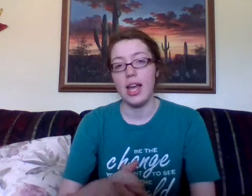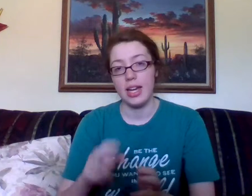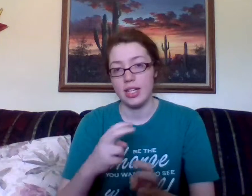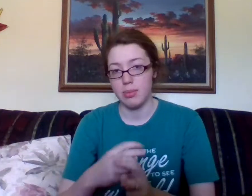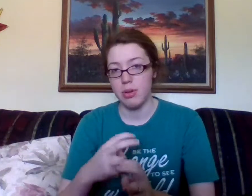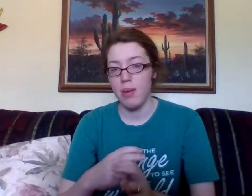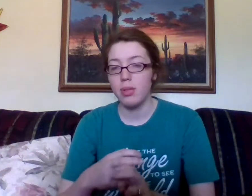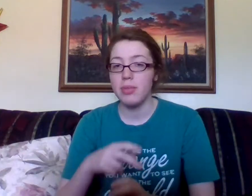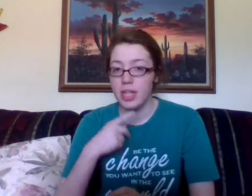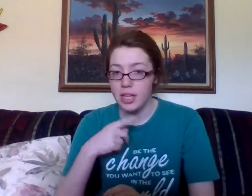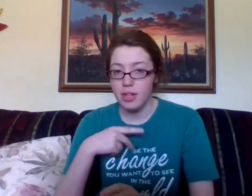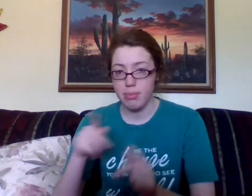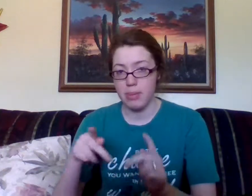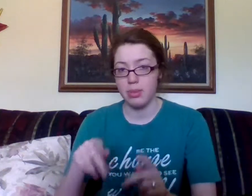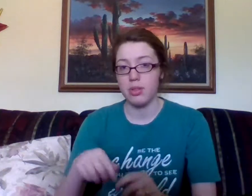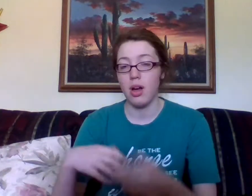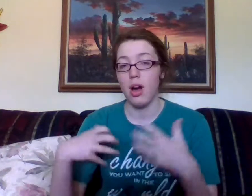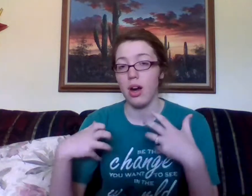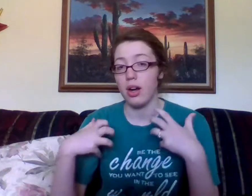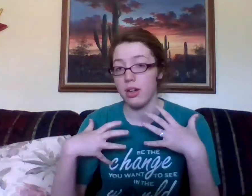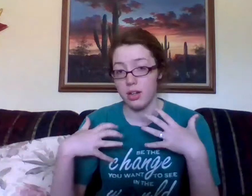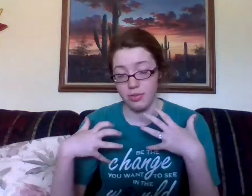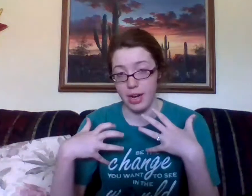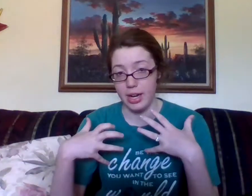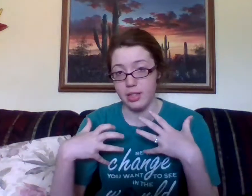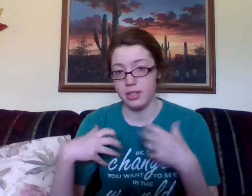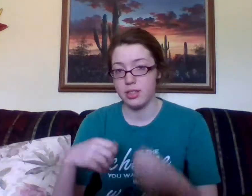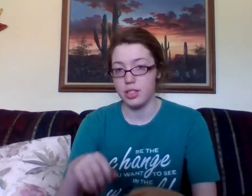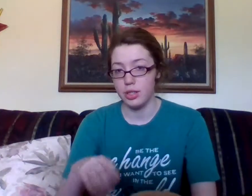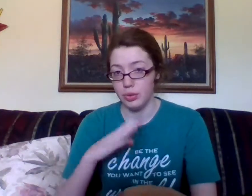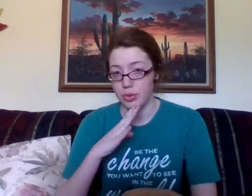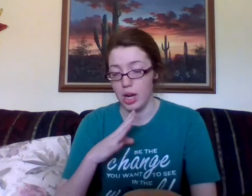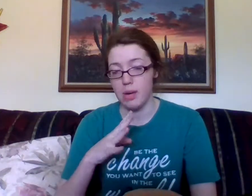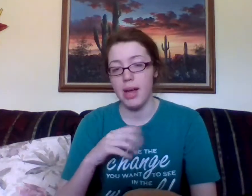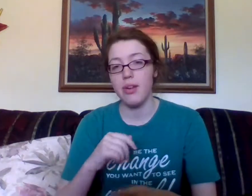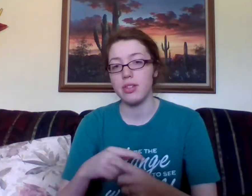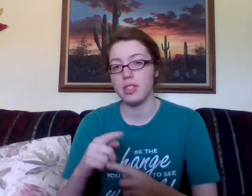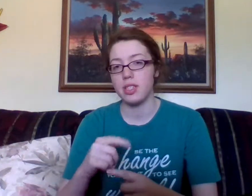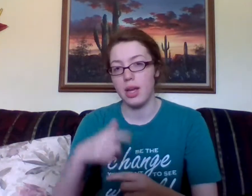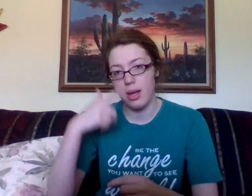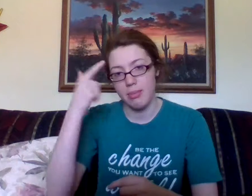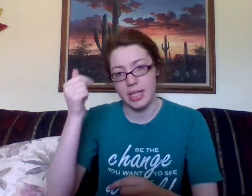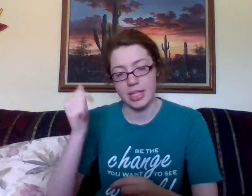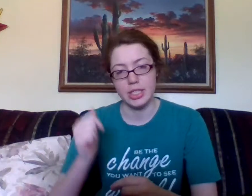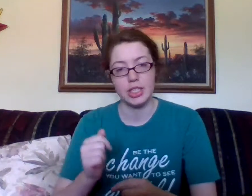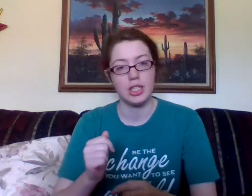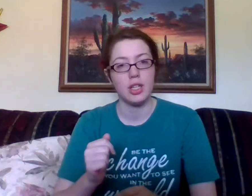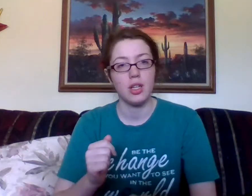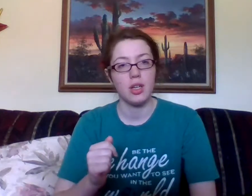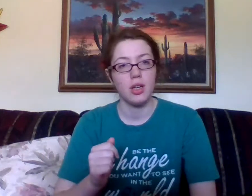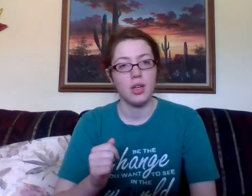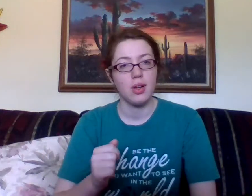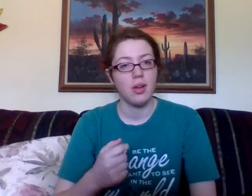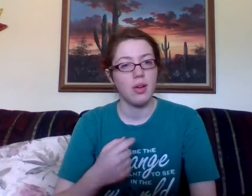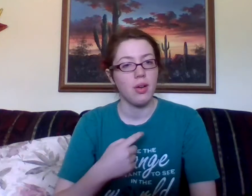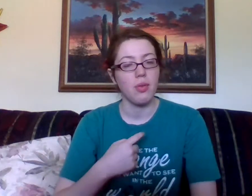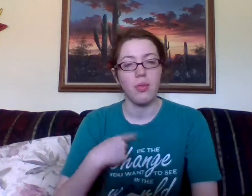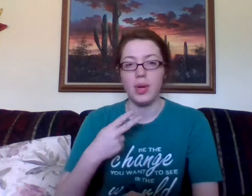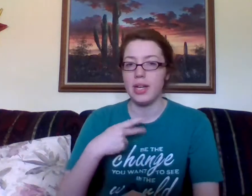And it's a problem that hearing people are afraid to talk about, because we can